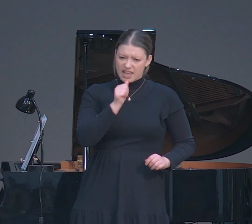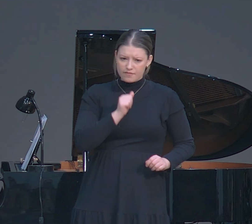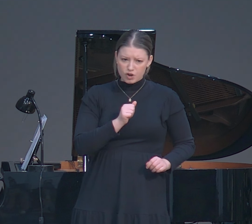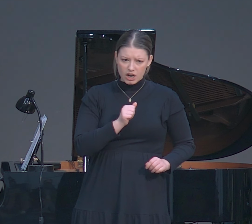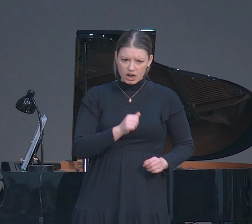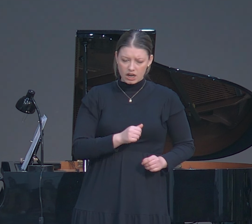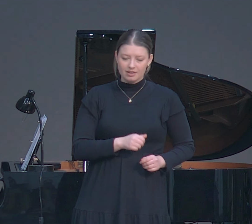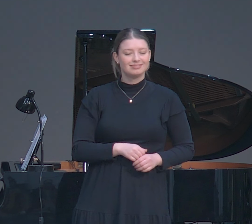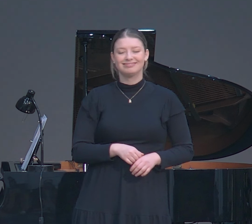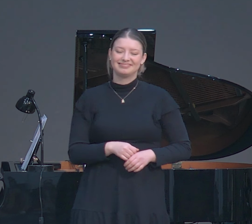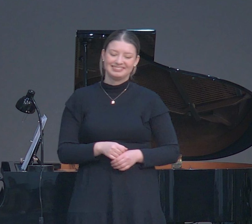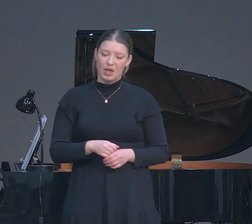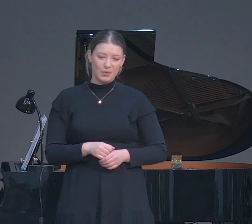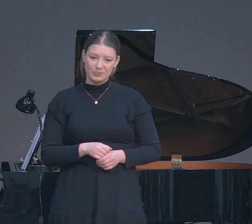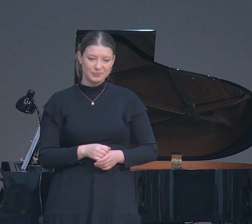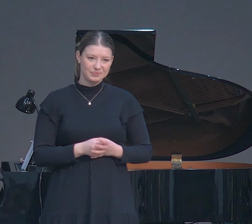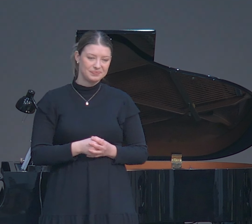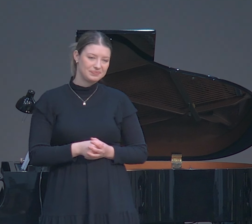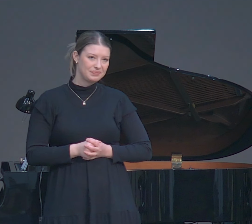No, Jesus isn't saying anything like that.